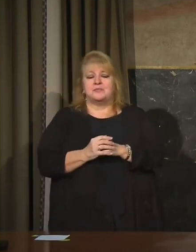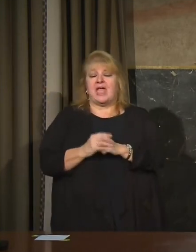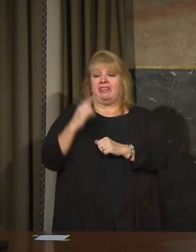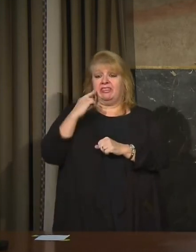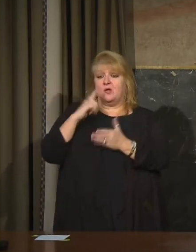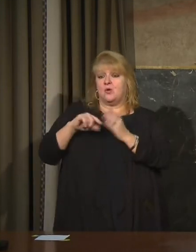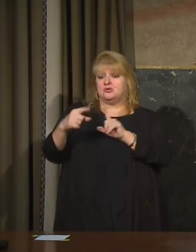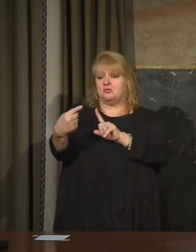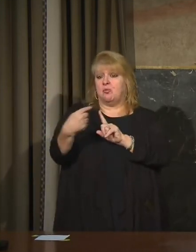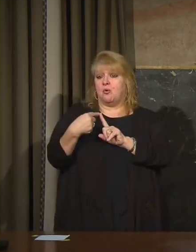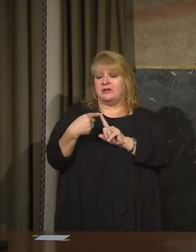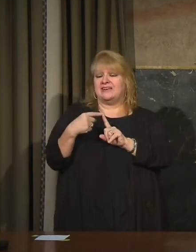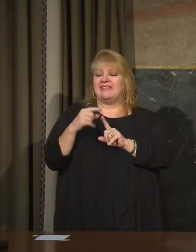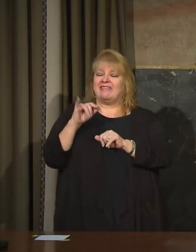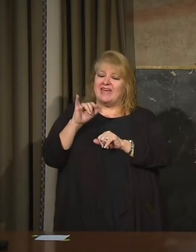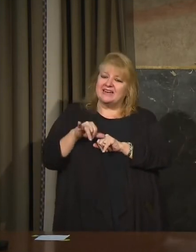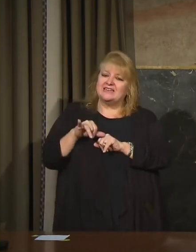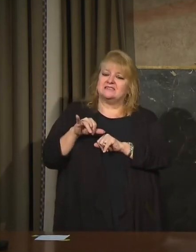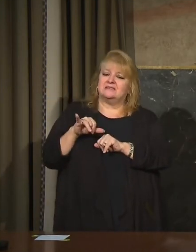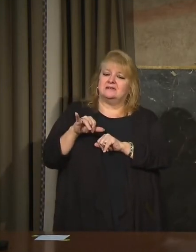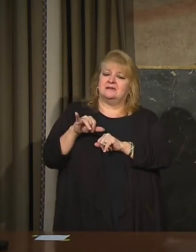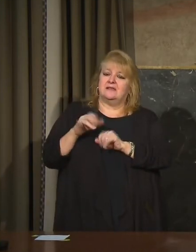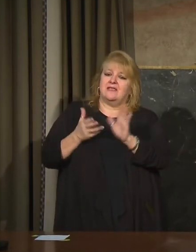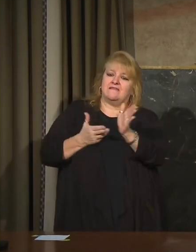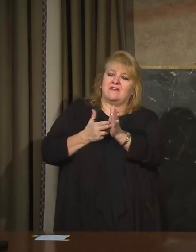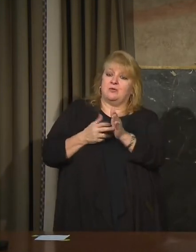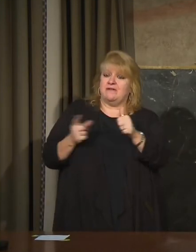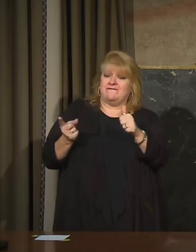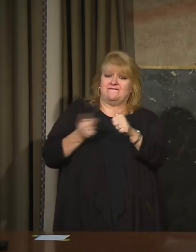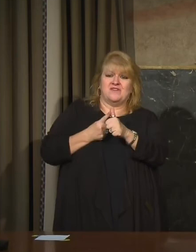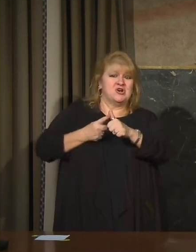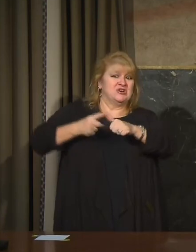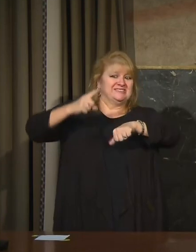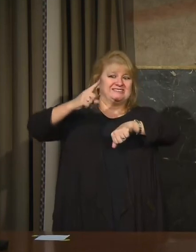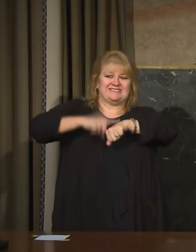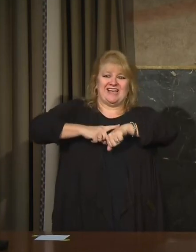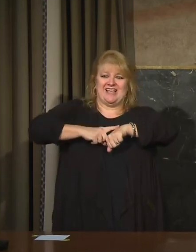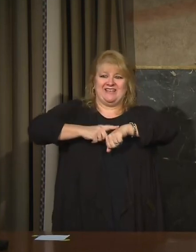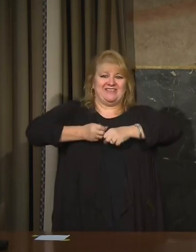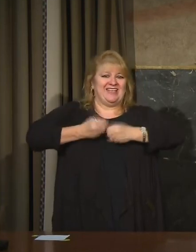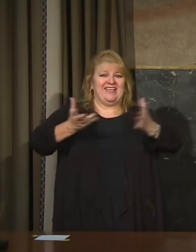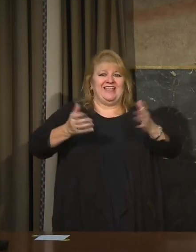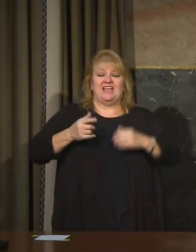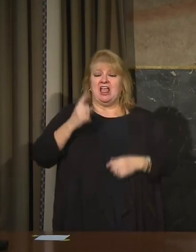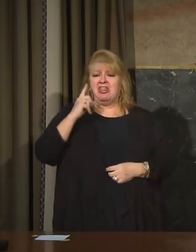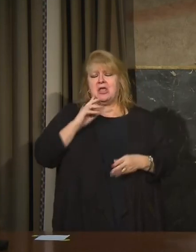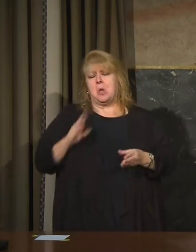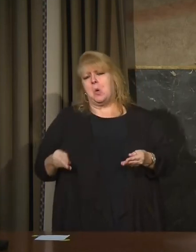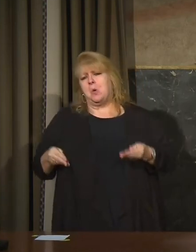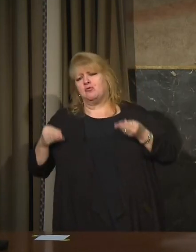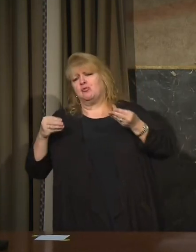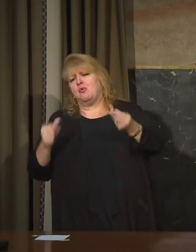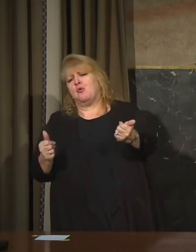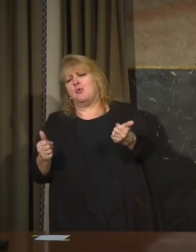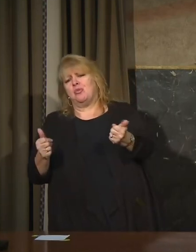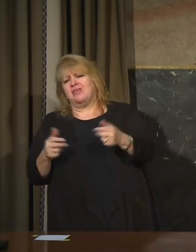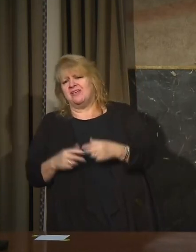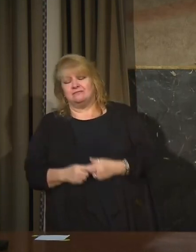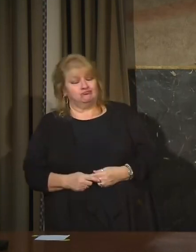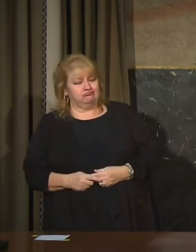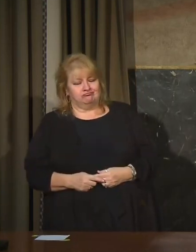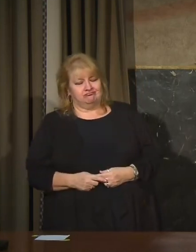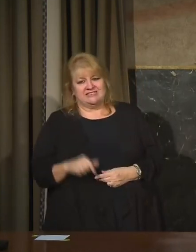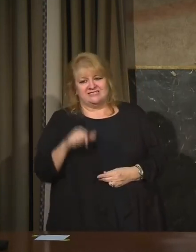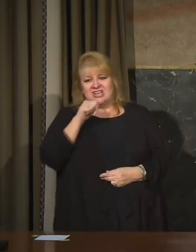pointed out is just the function of the fact that when you first start something like this, it isn't going to be as smooth as you would want it to be,